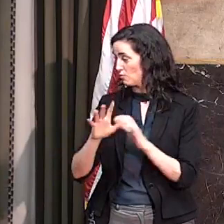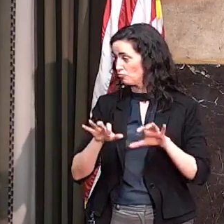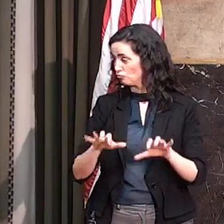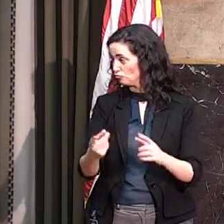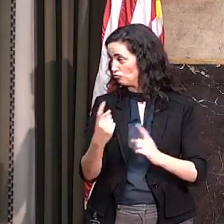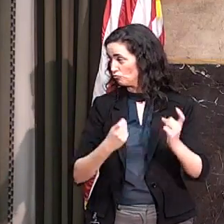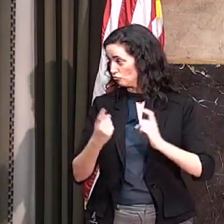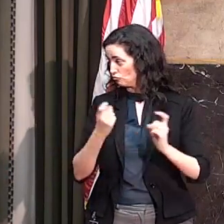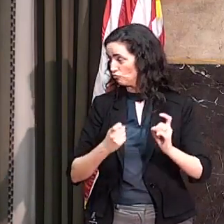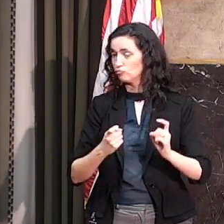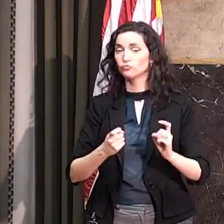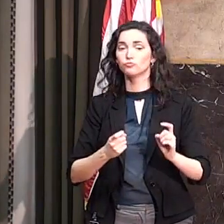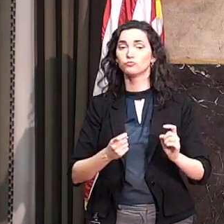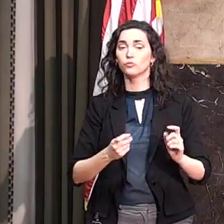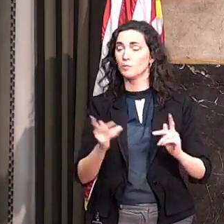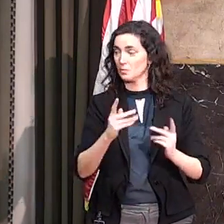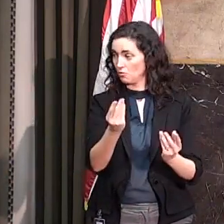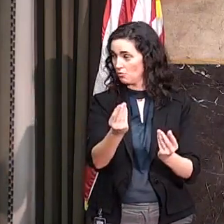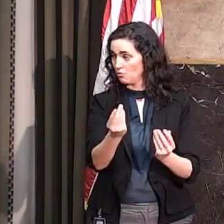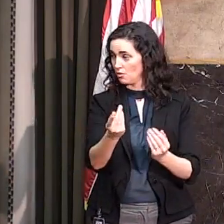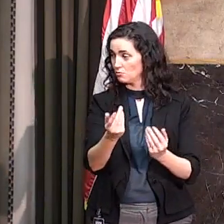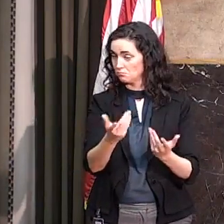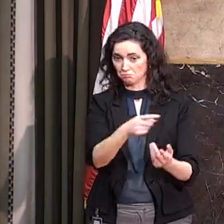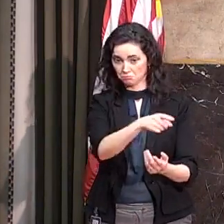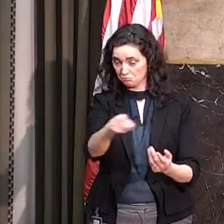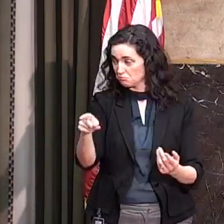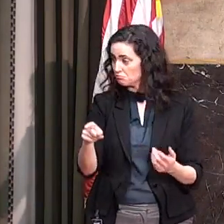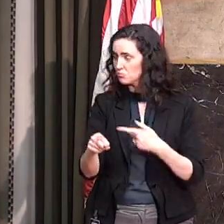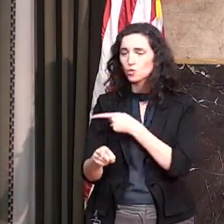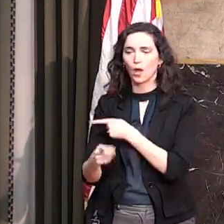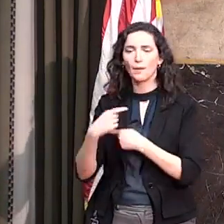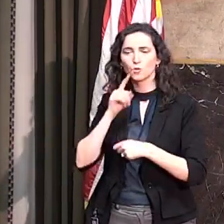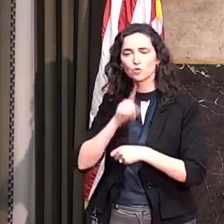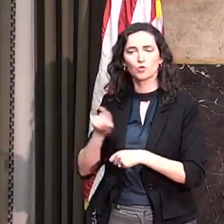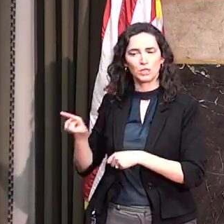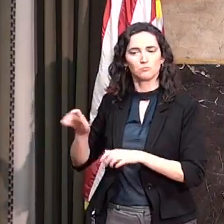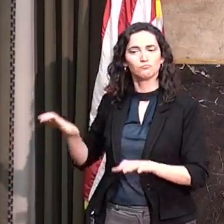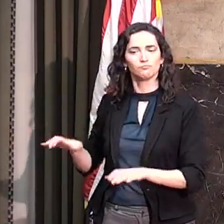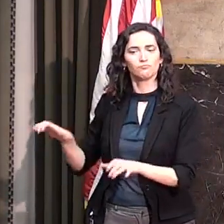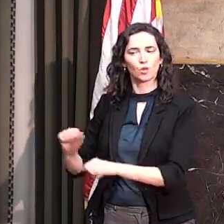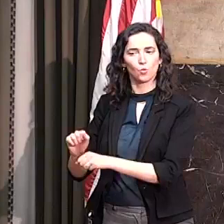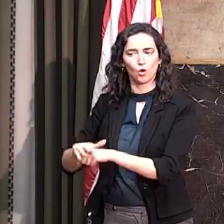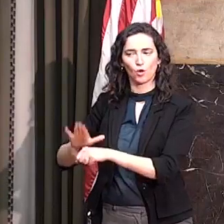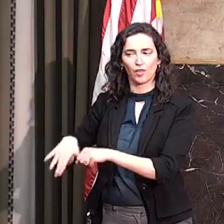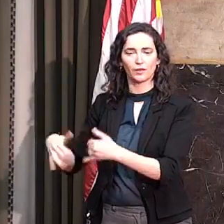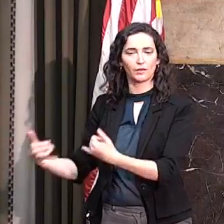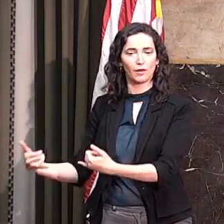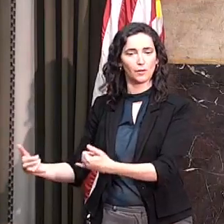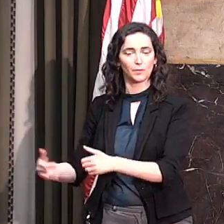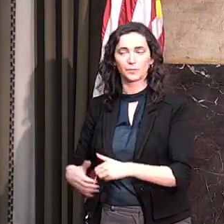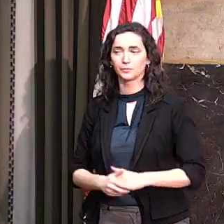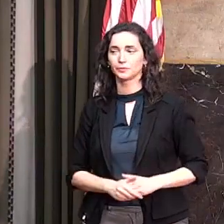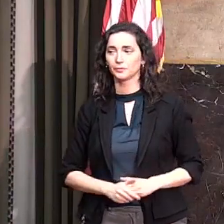the representations that I have made, and I'm certain that he is on that task right now.